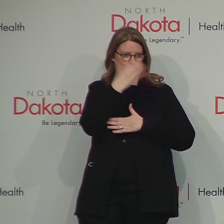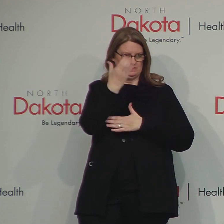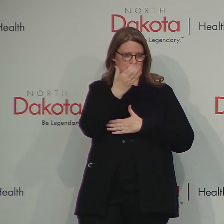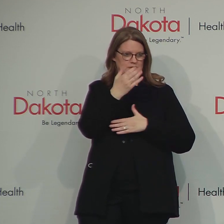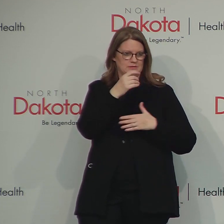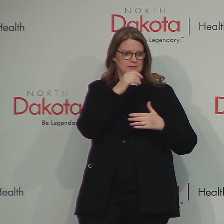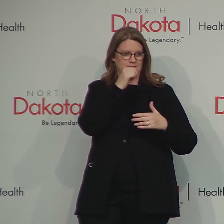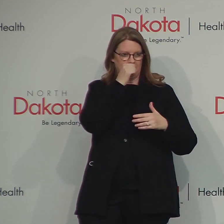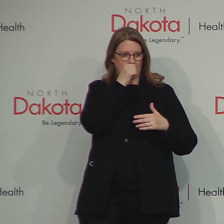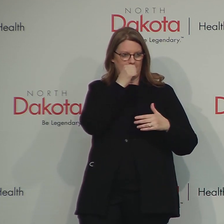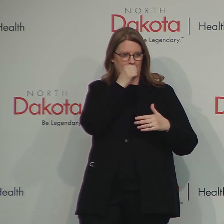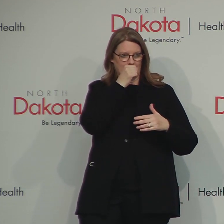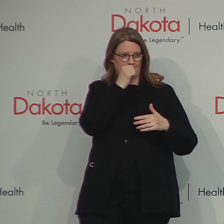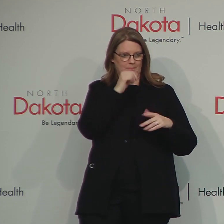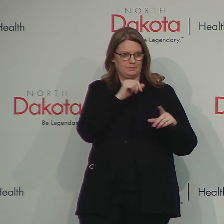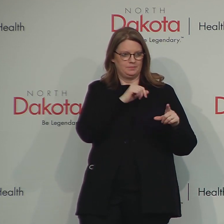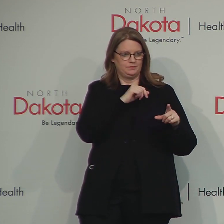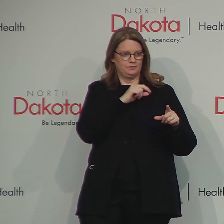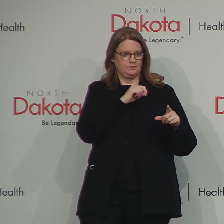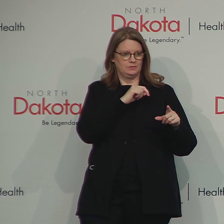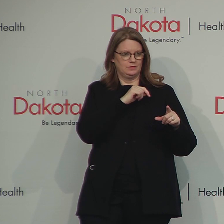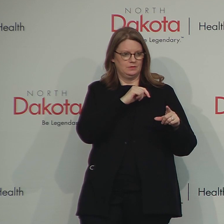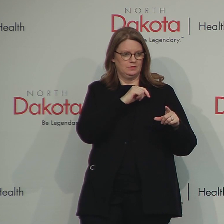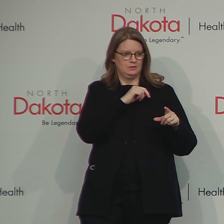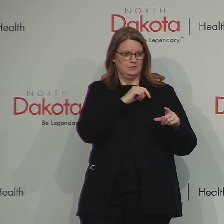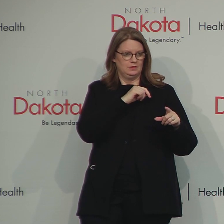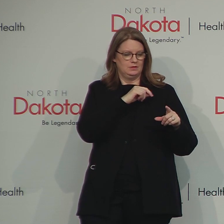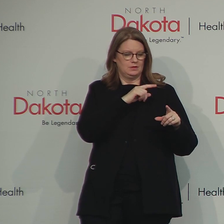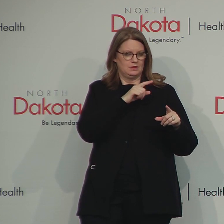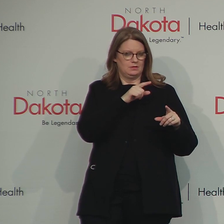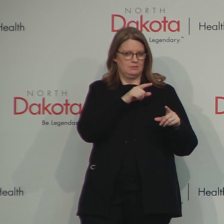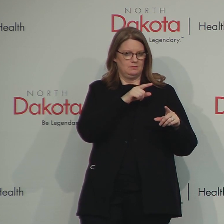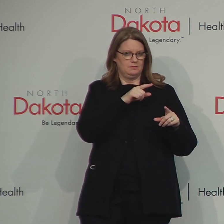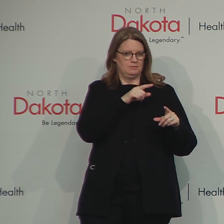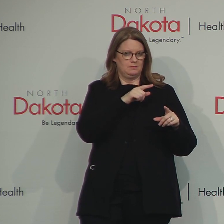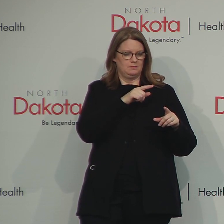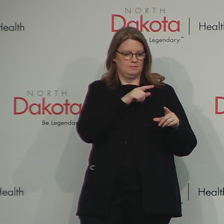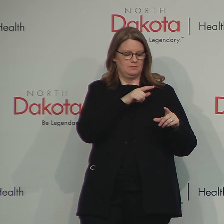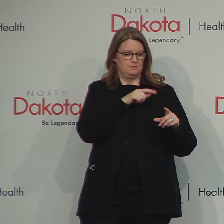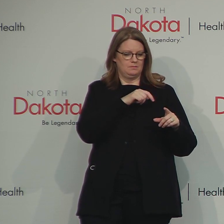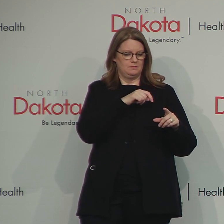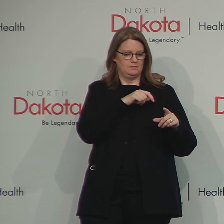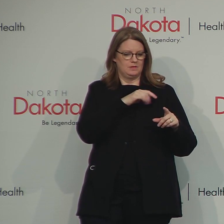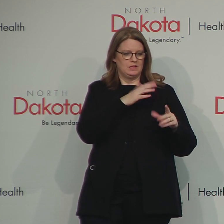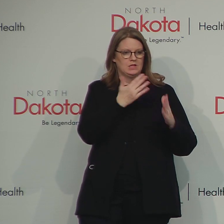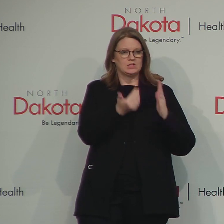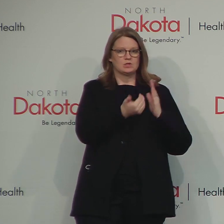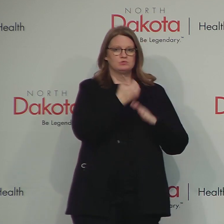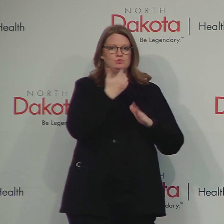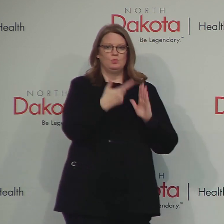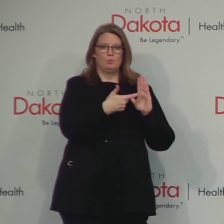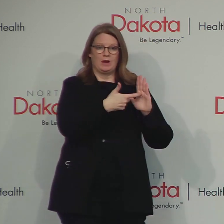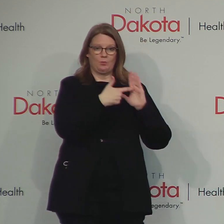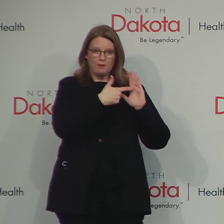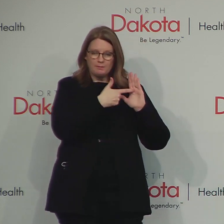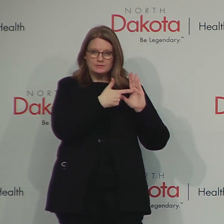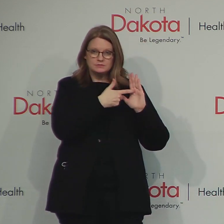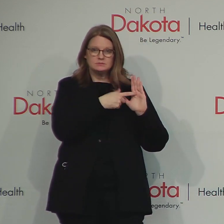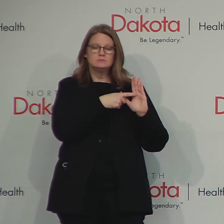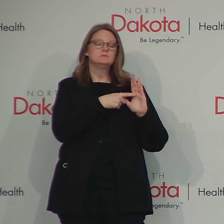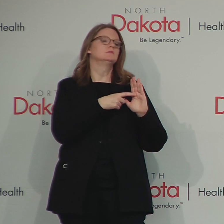and as always, when they come up with those new requirements, it